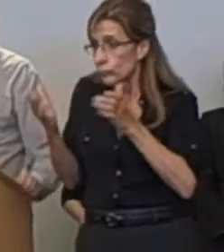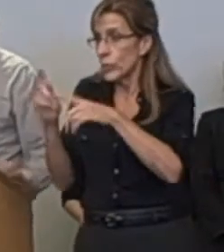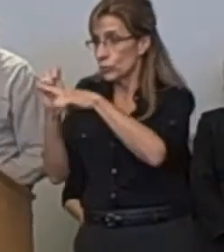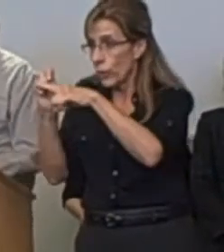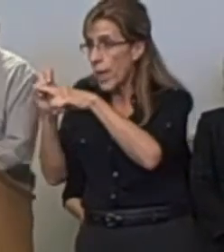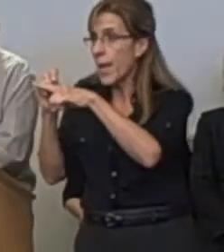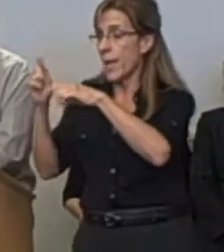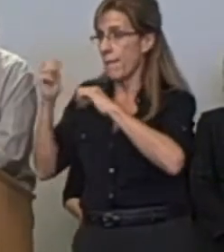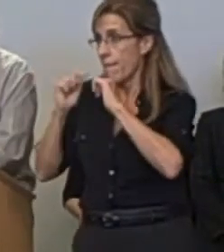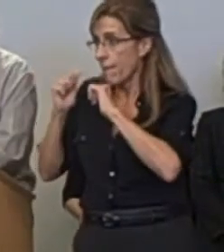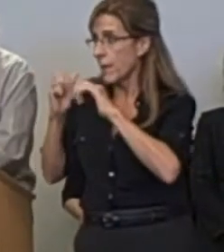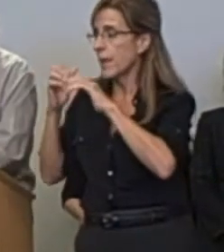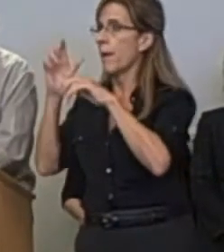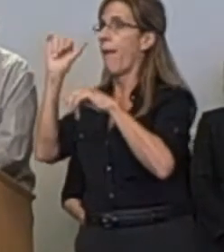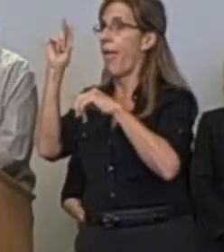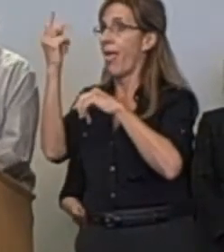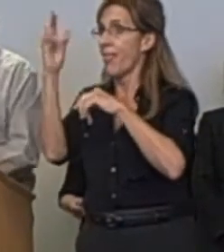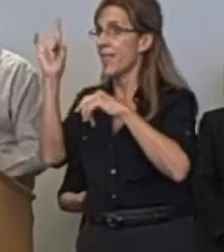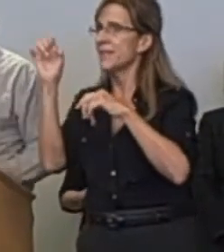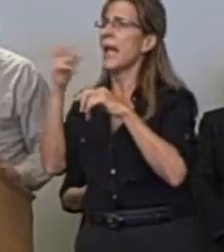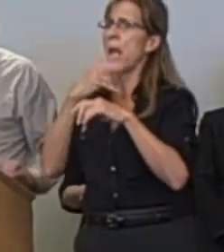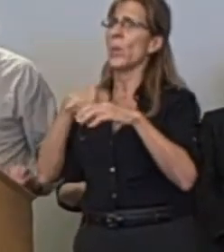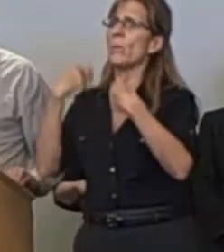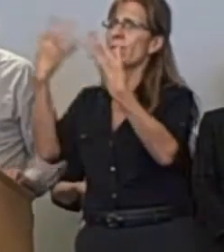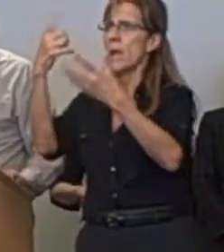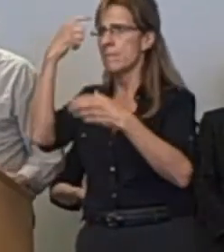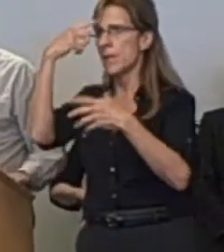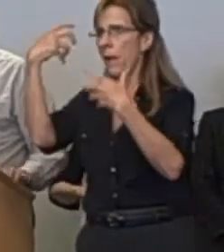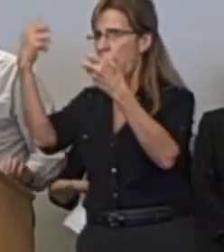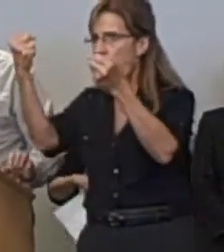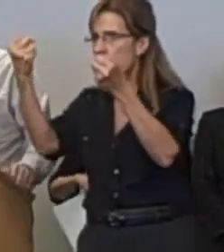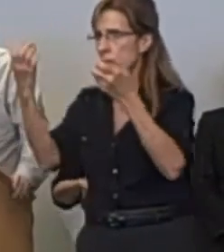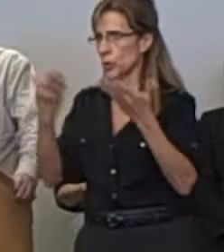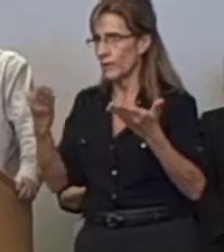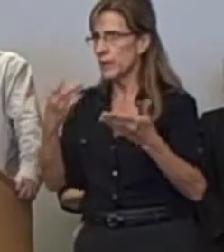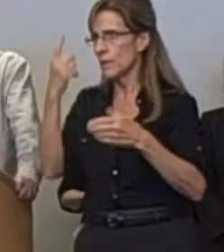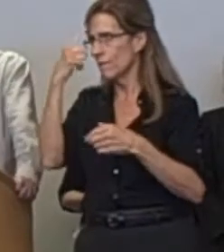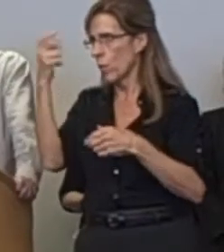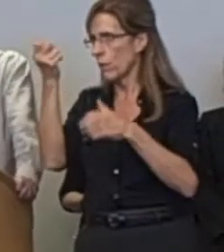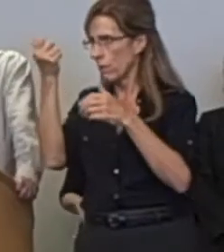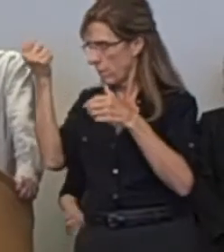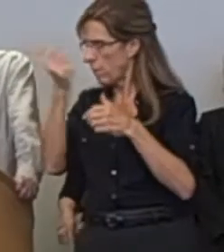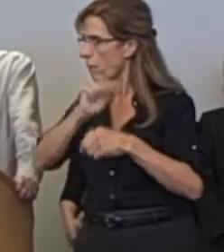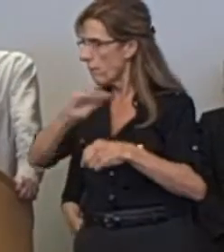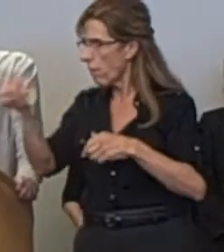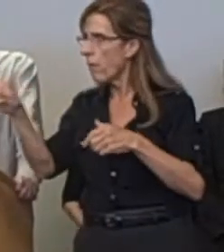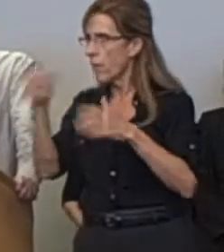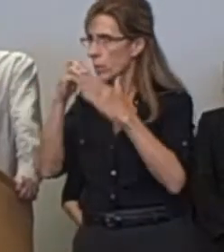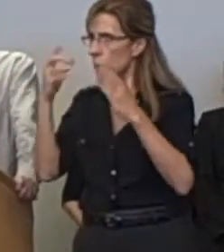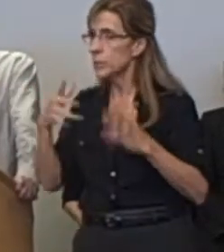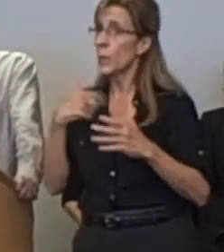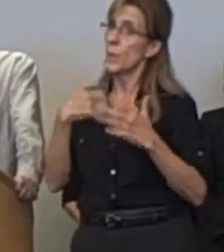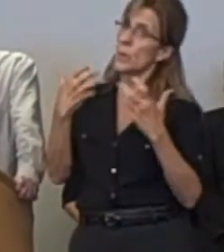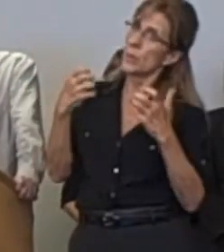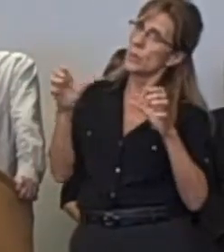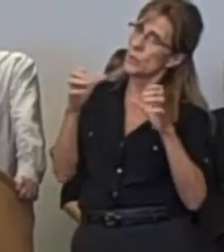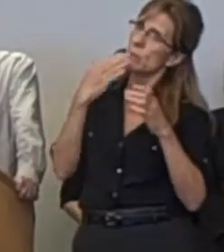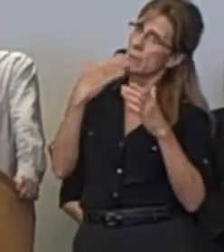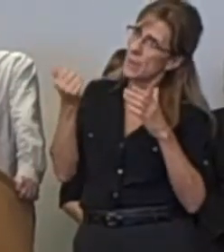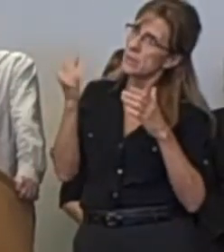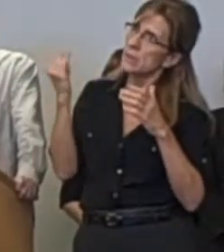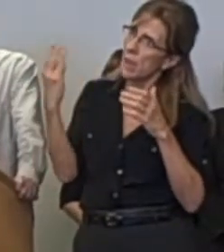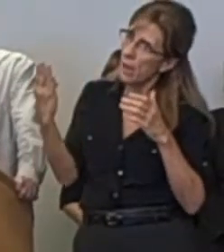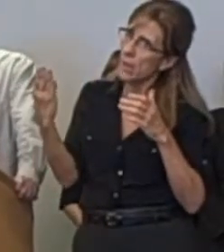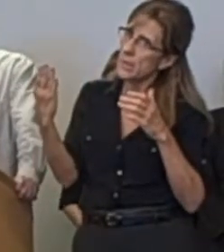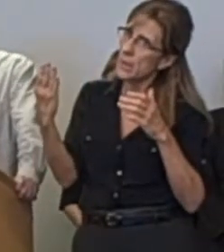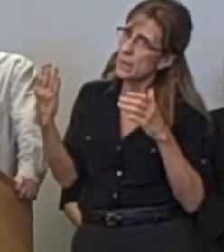athletes, and we provide mental health services for our students. We want to do the best job we can,